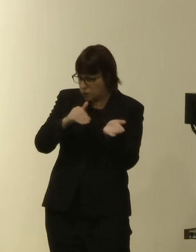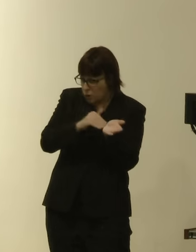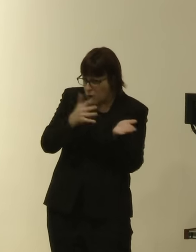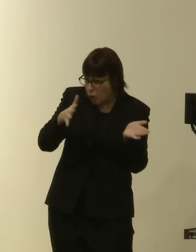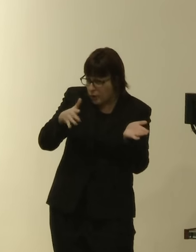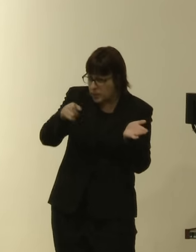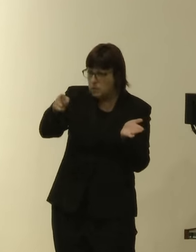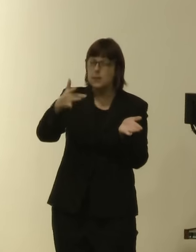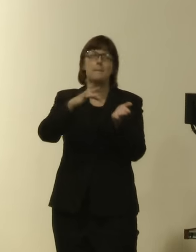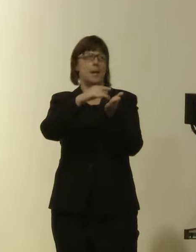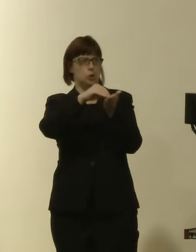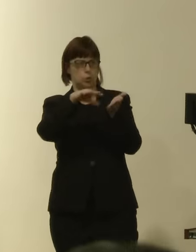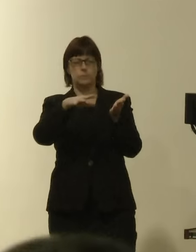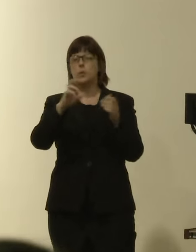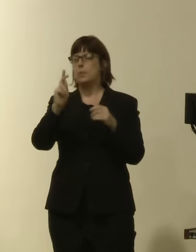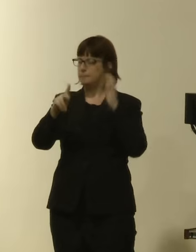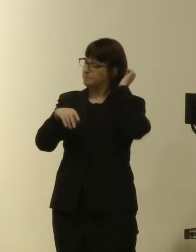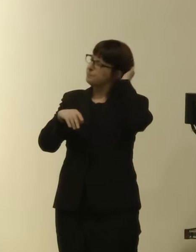physician already?